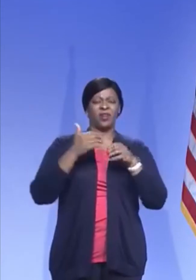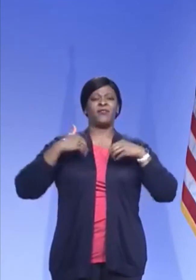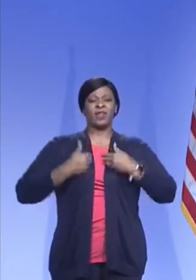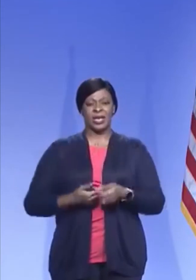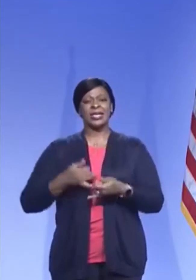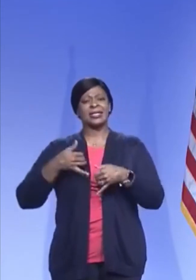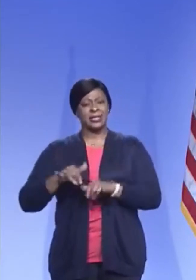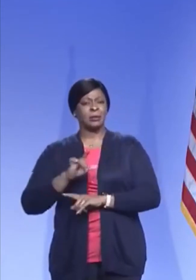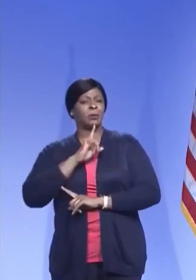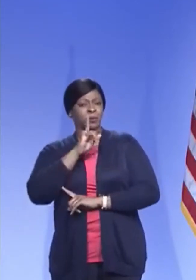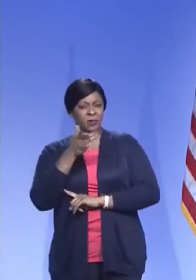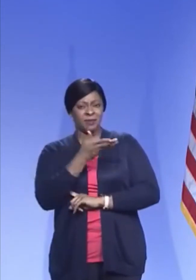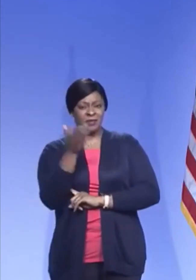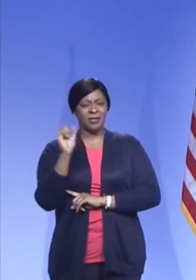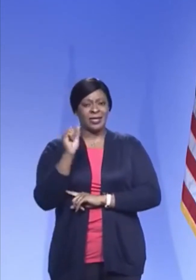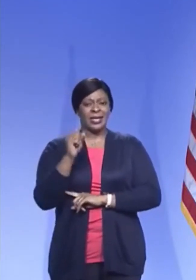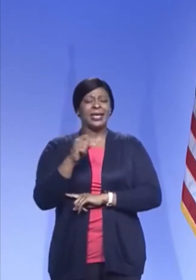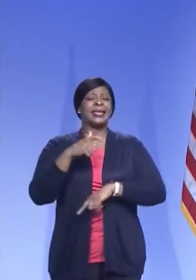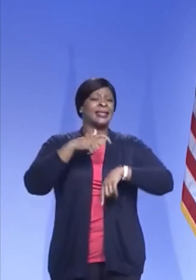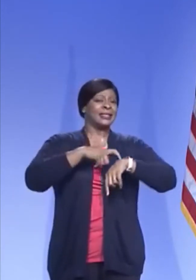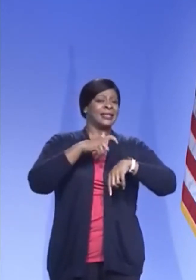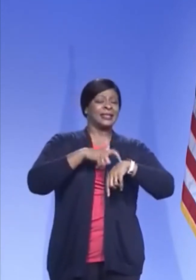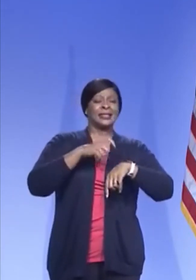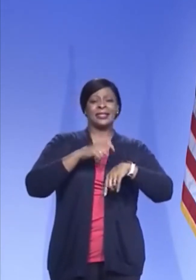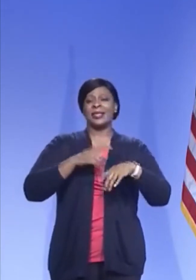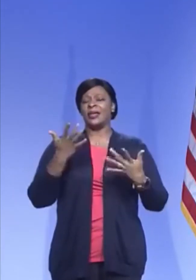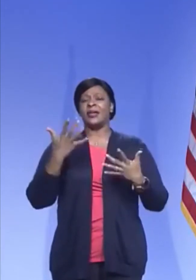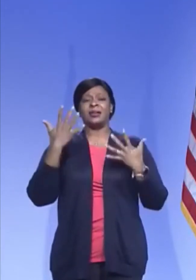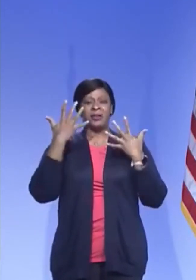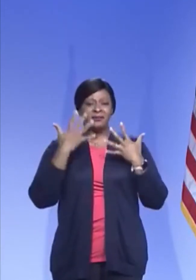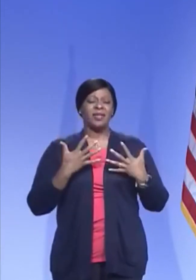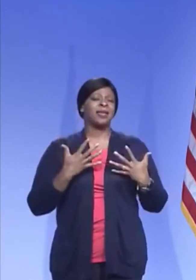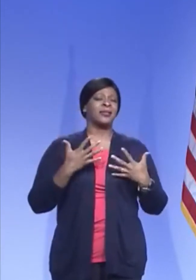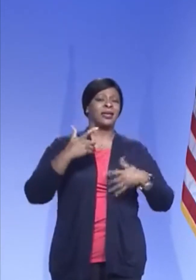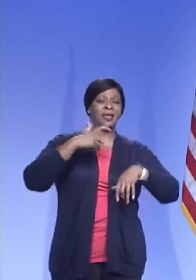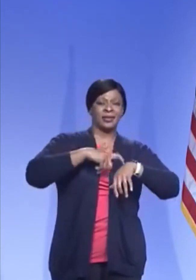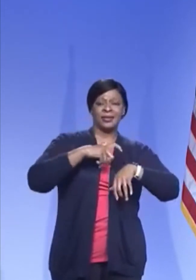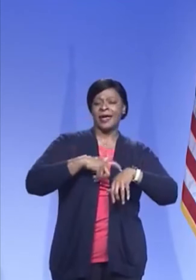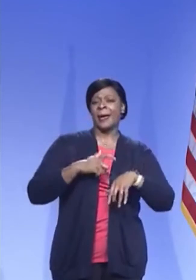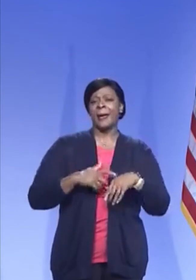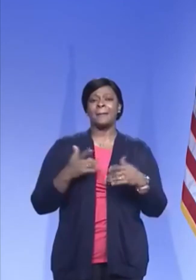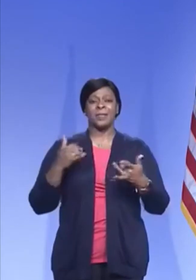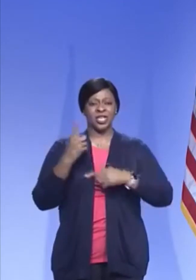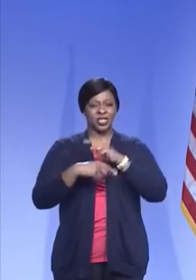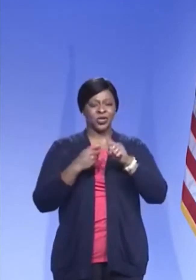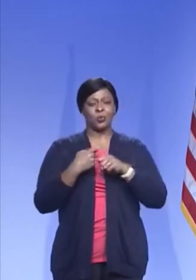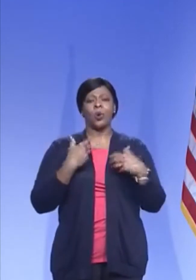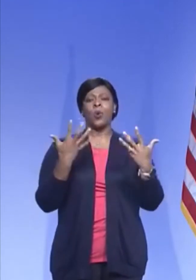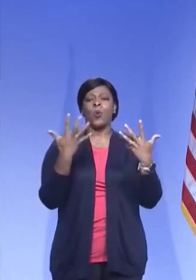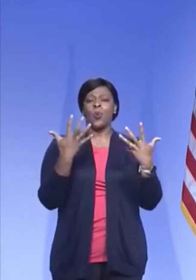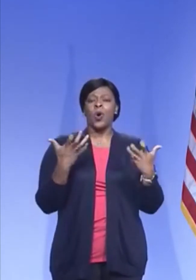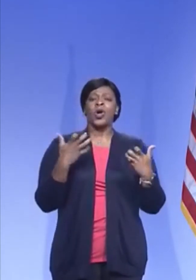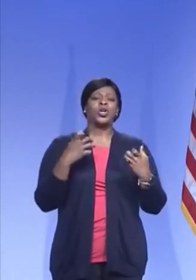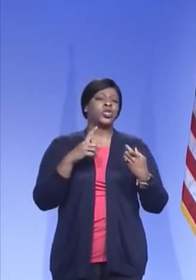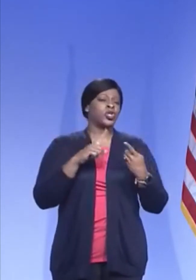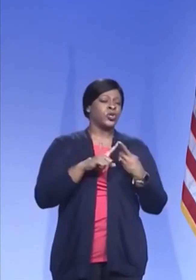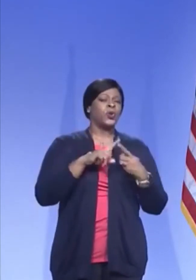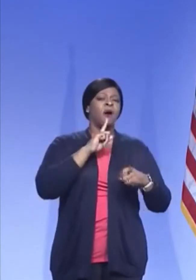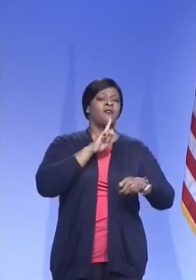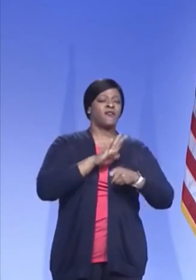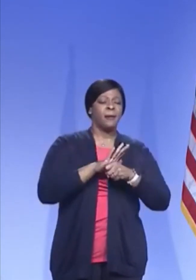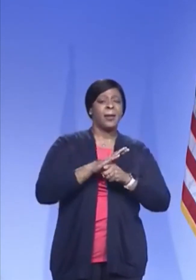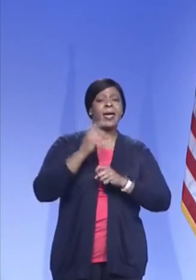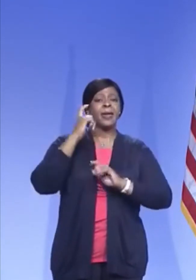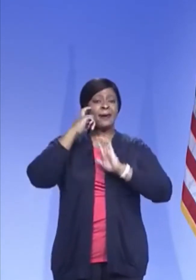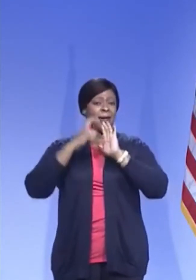real. Seasonal affective disorder, sadness comes at this time of year. But we would like to affirm and acknowledge that it's